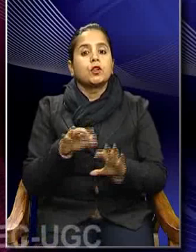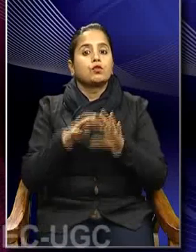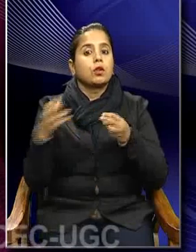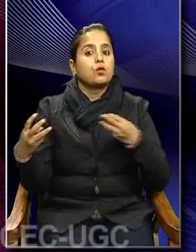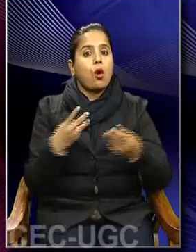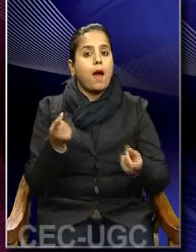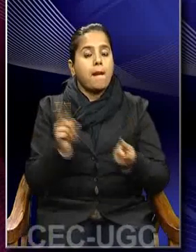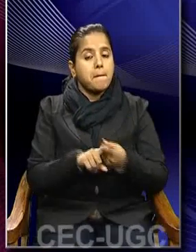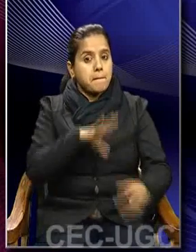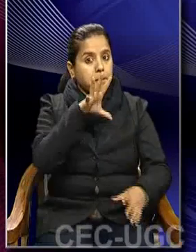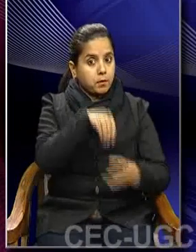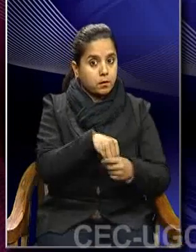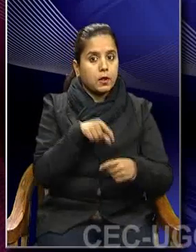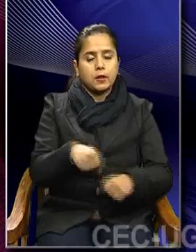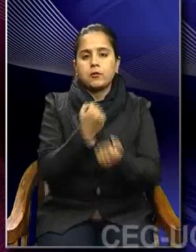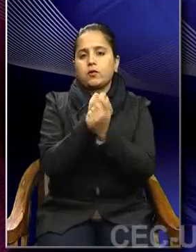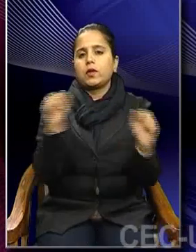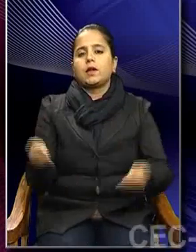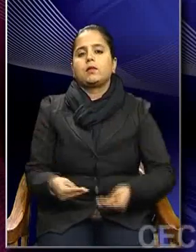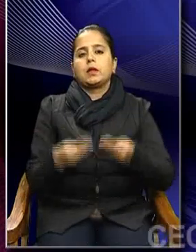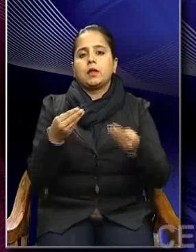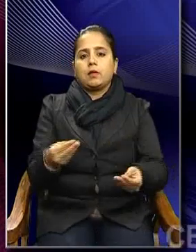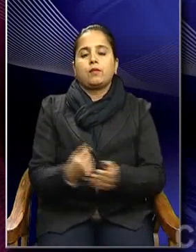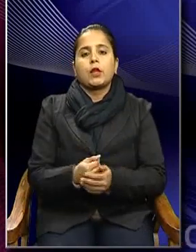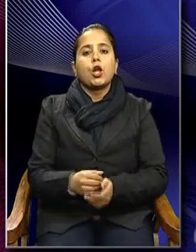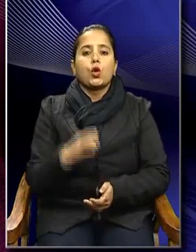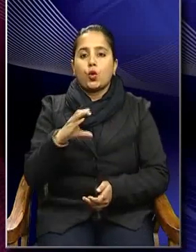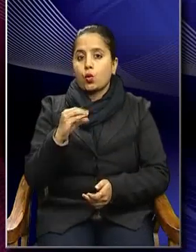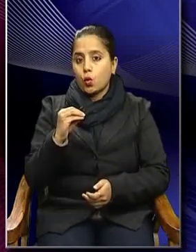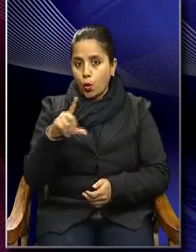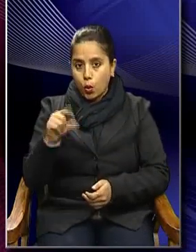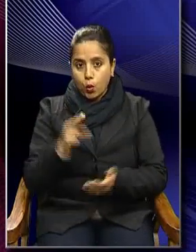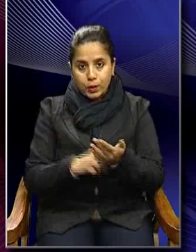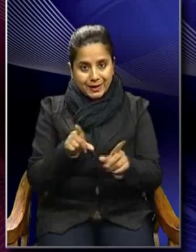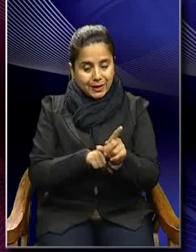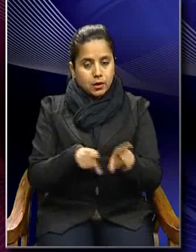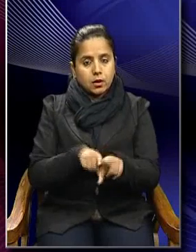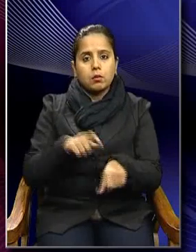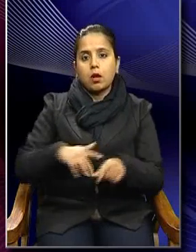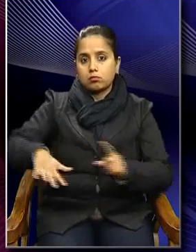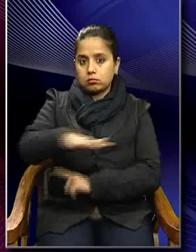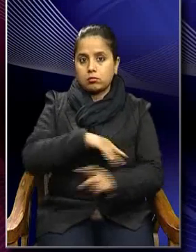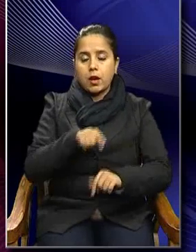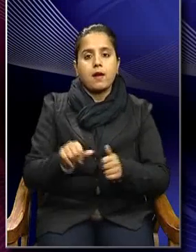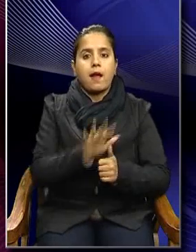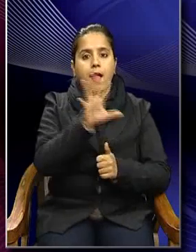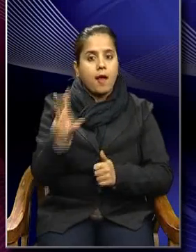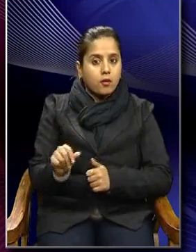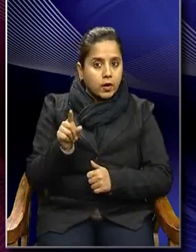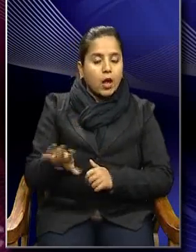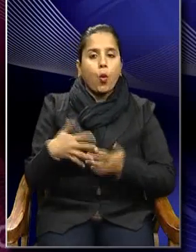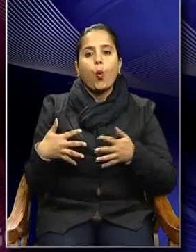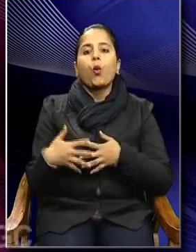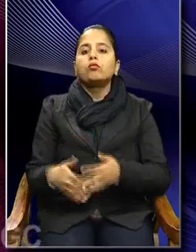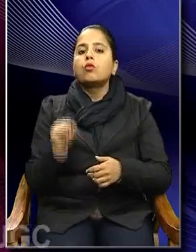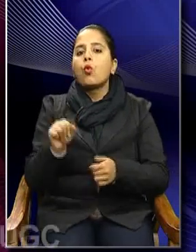to grant freedom to the colonies, mostly situated in Africa and Asia,